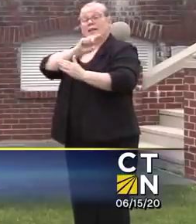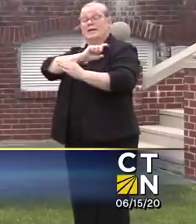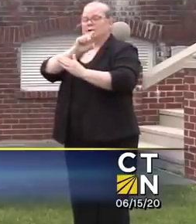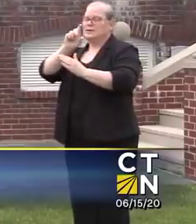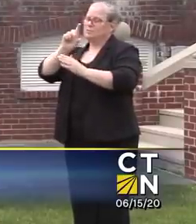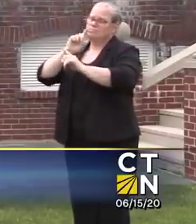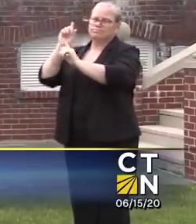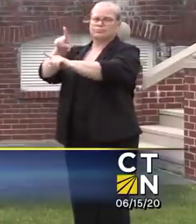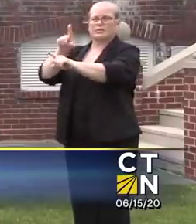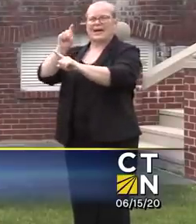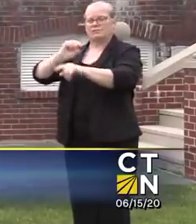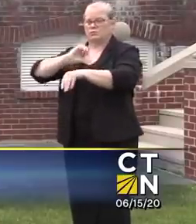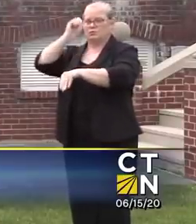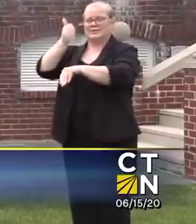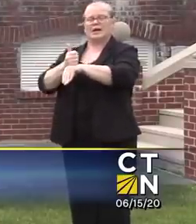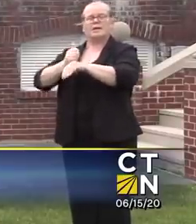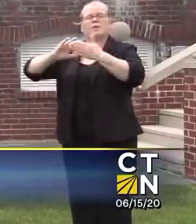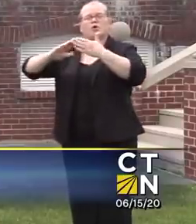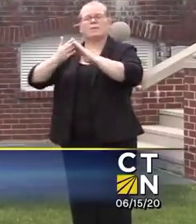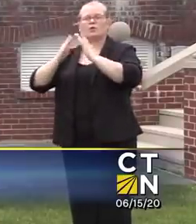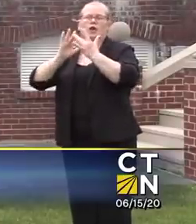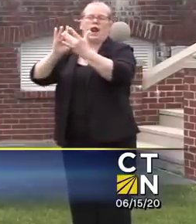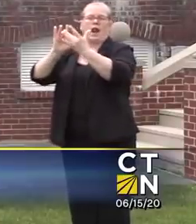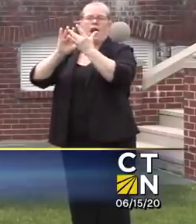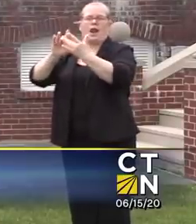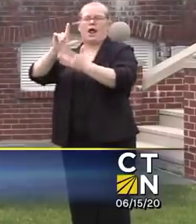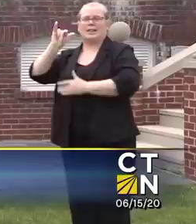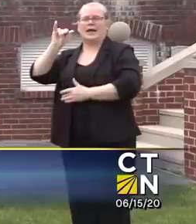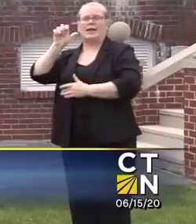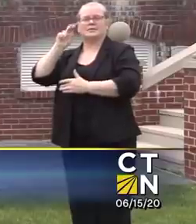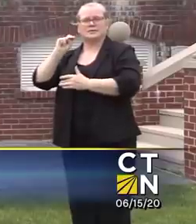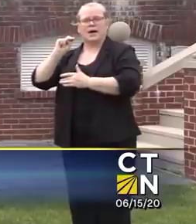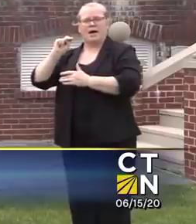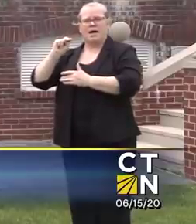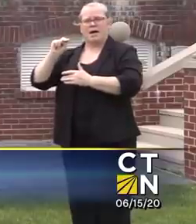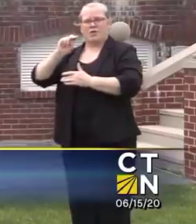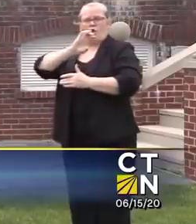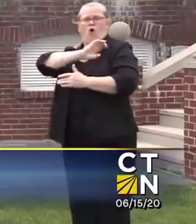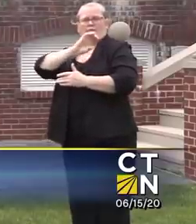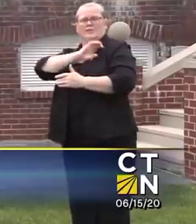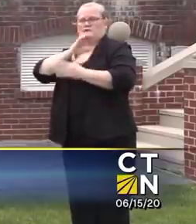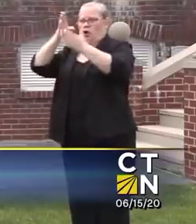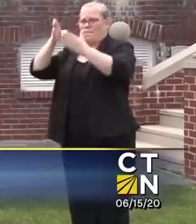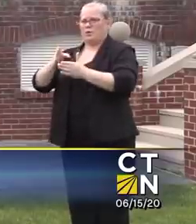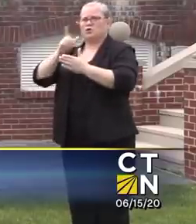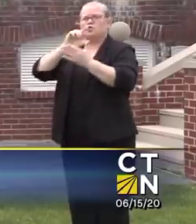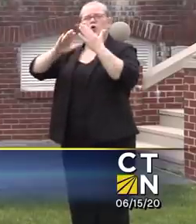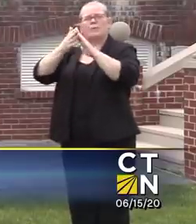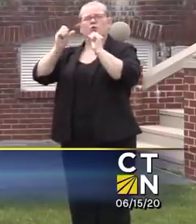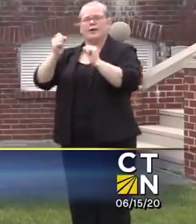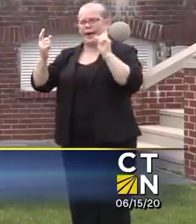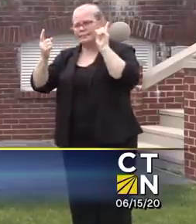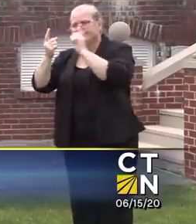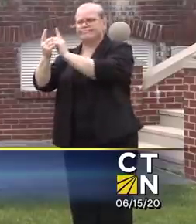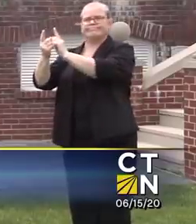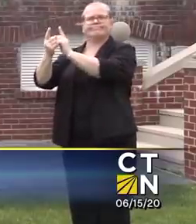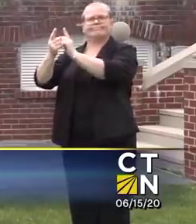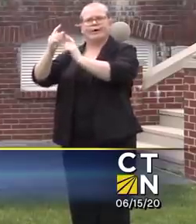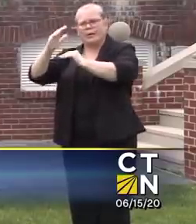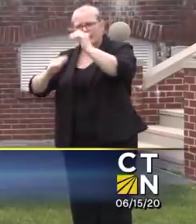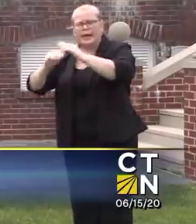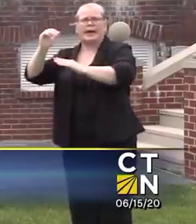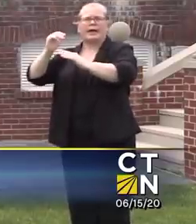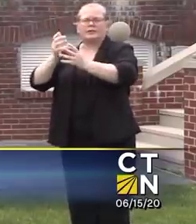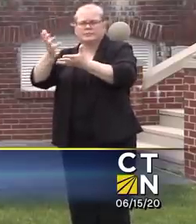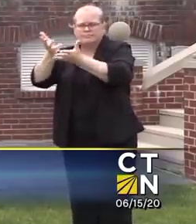liaison officer in each and every one of their troops. Build off of that. Make sure we have those relationships with the community